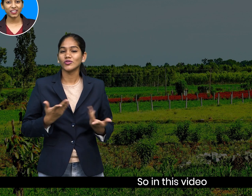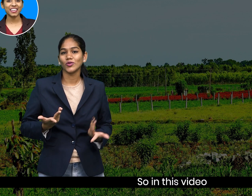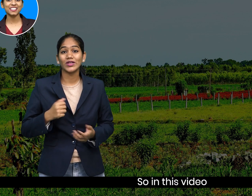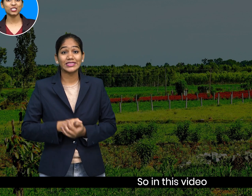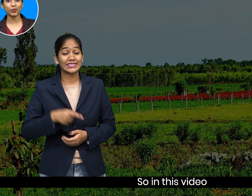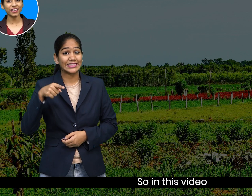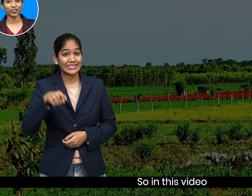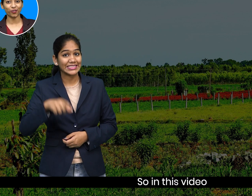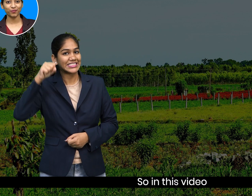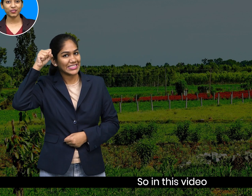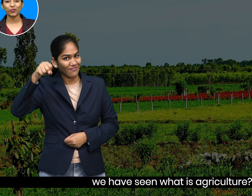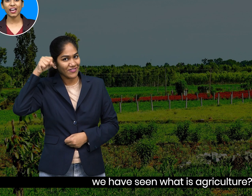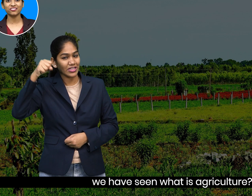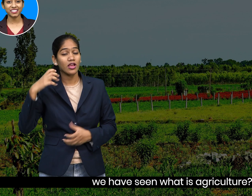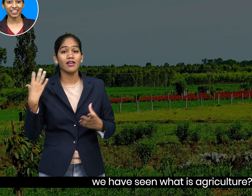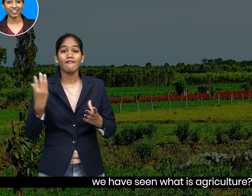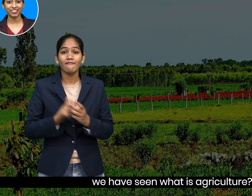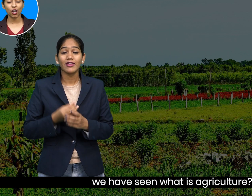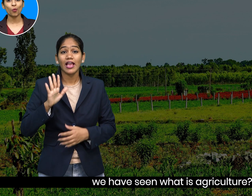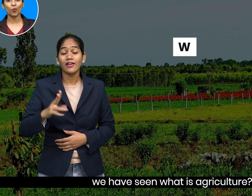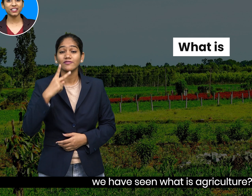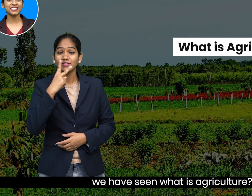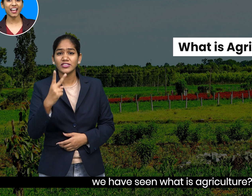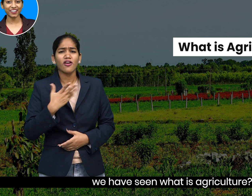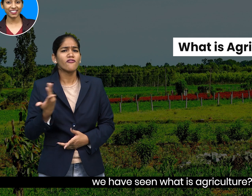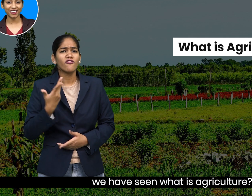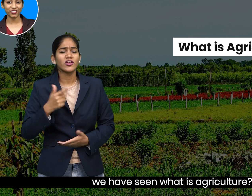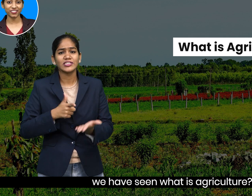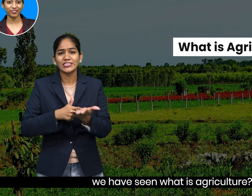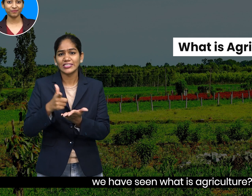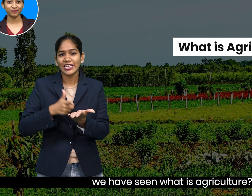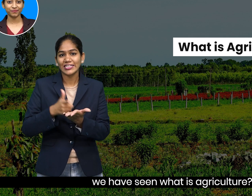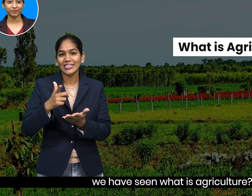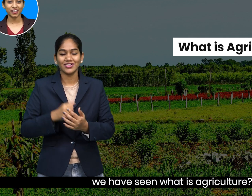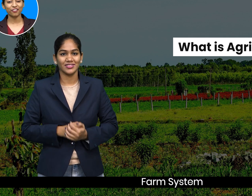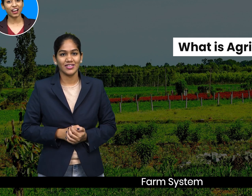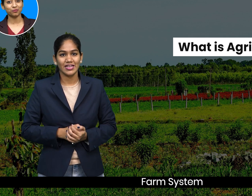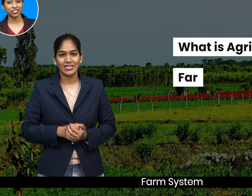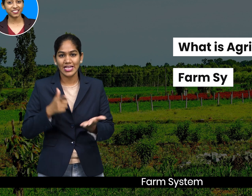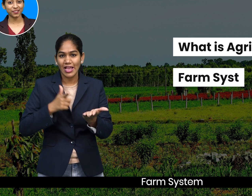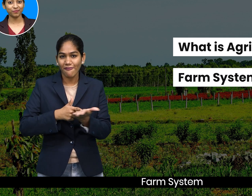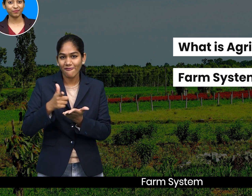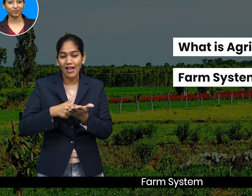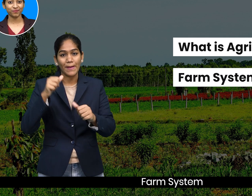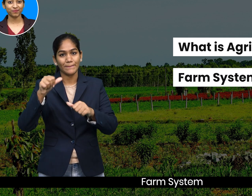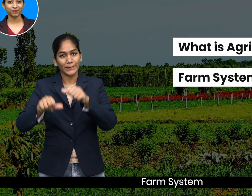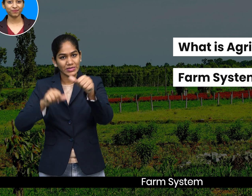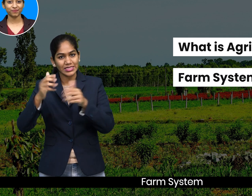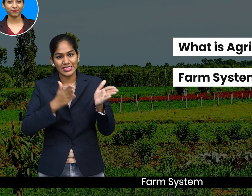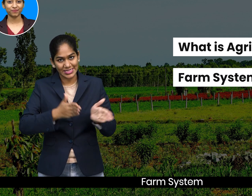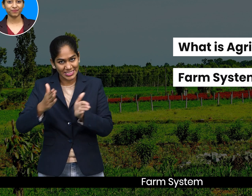So, in this video, we have seen what is agriculture, farm system,